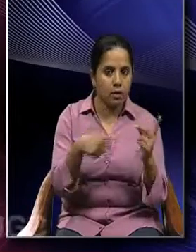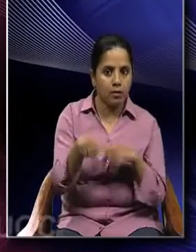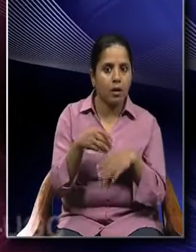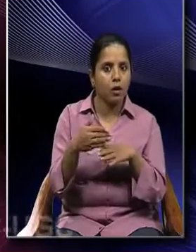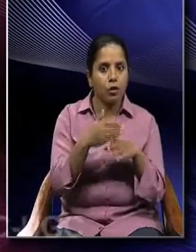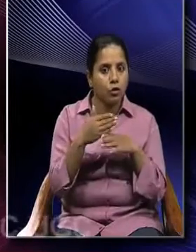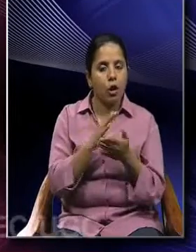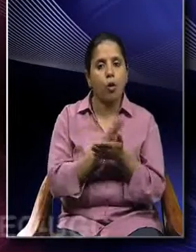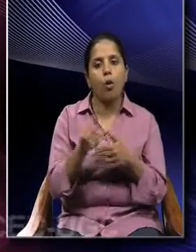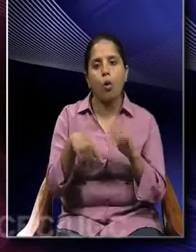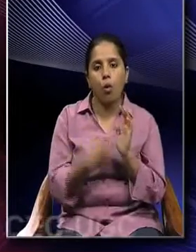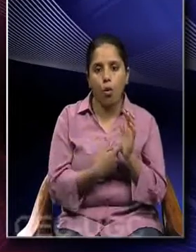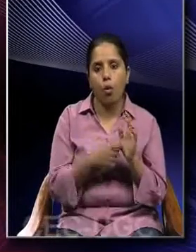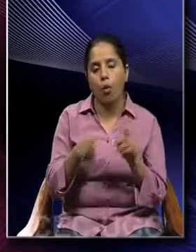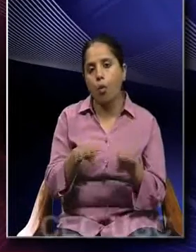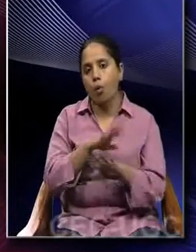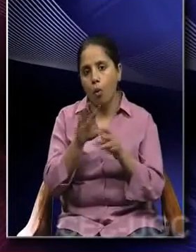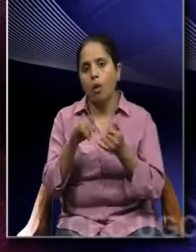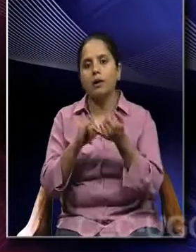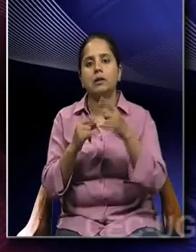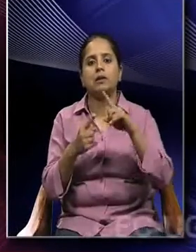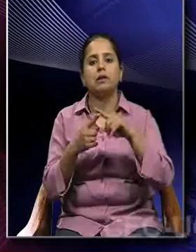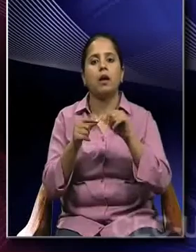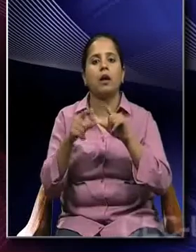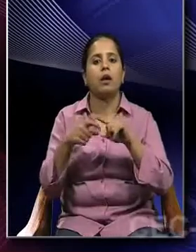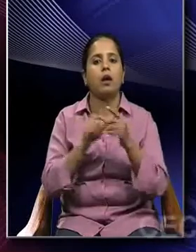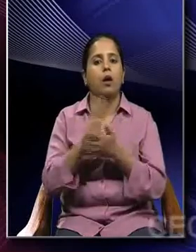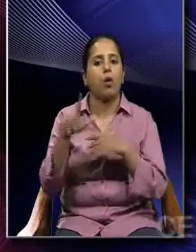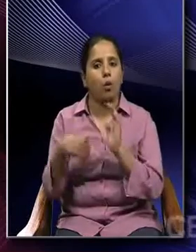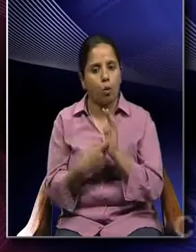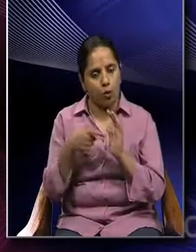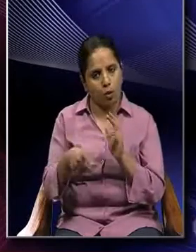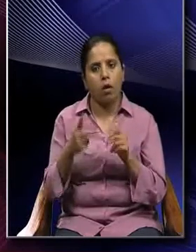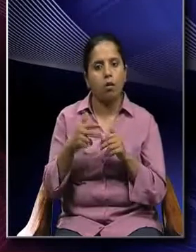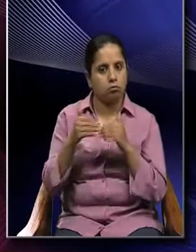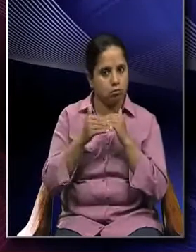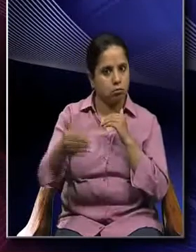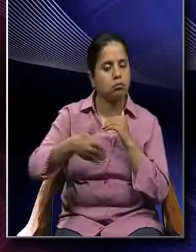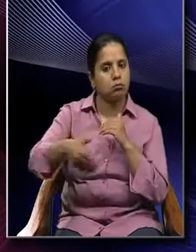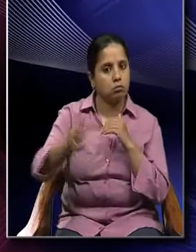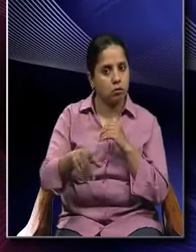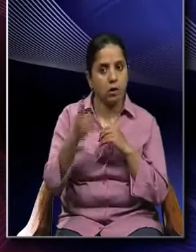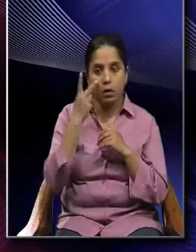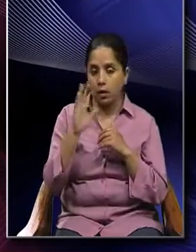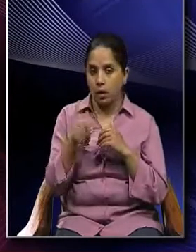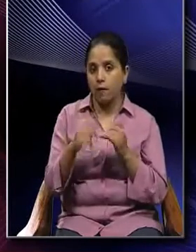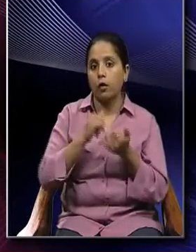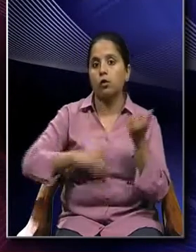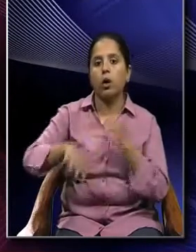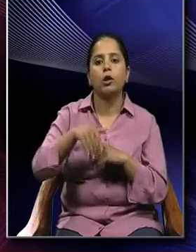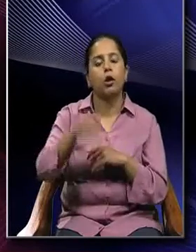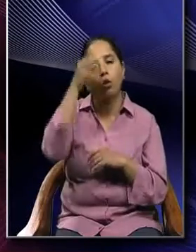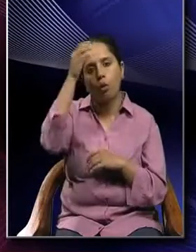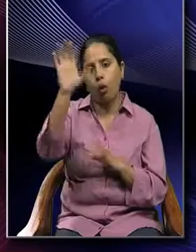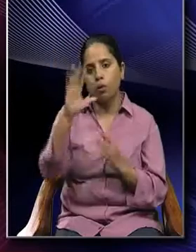shareholders' interest to all the stakeholders approach, which is more sustainable. And it is also called as the societal concept, where